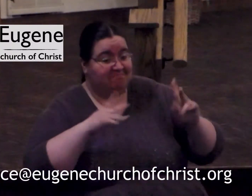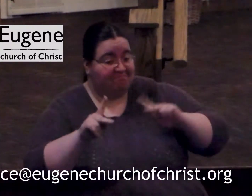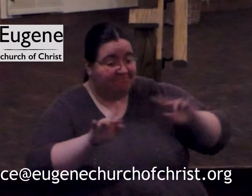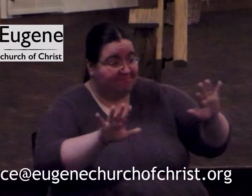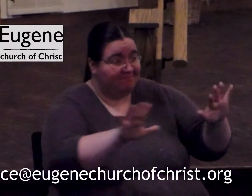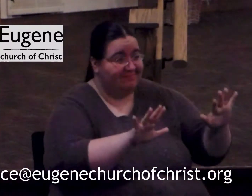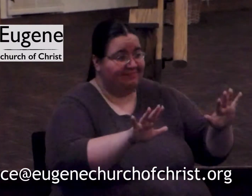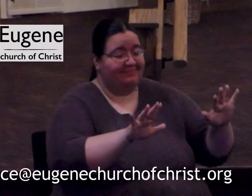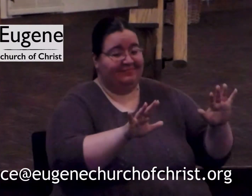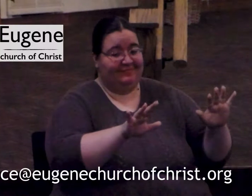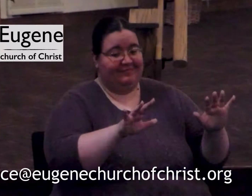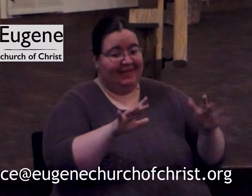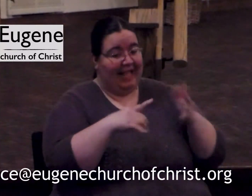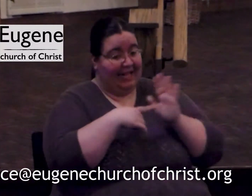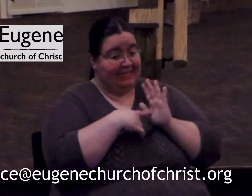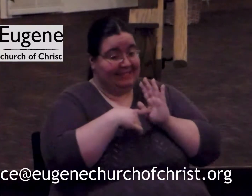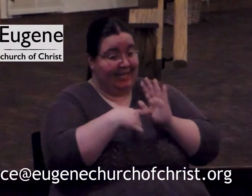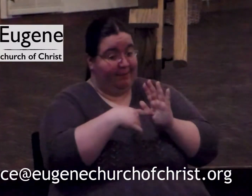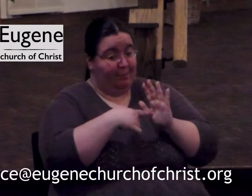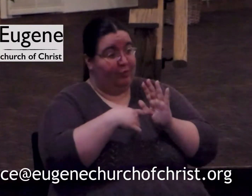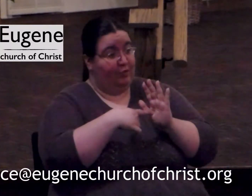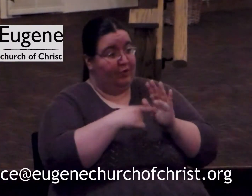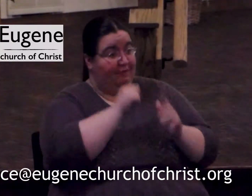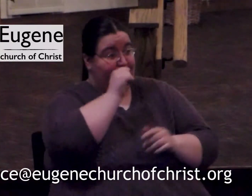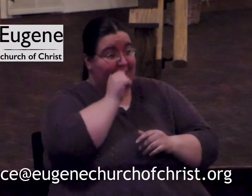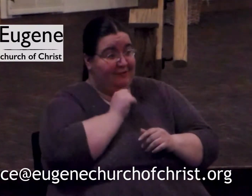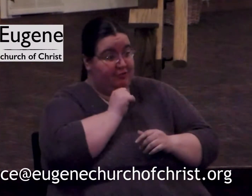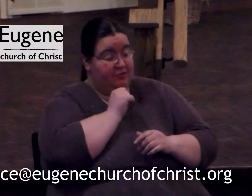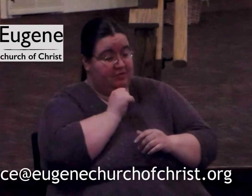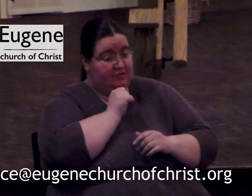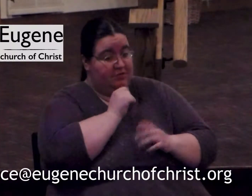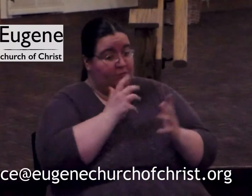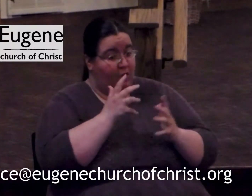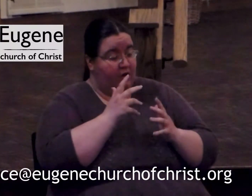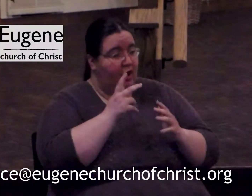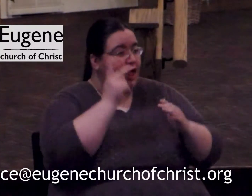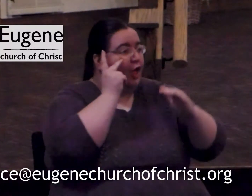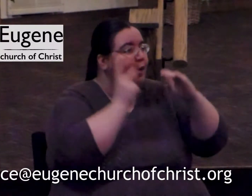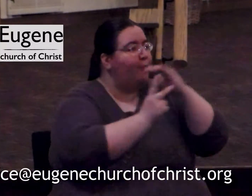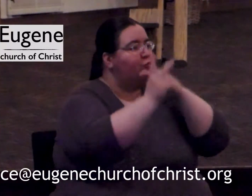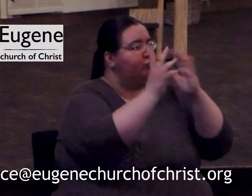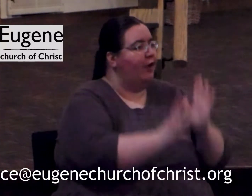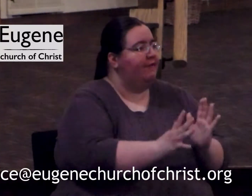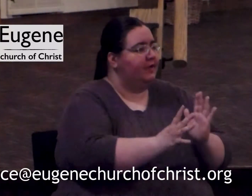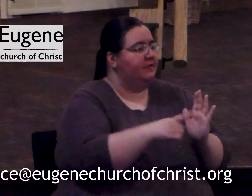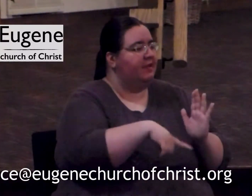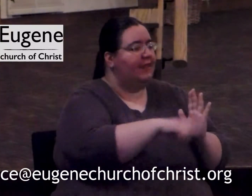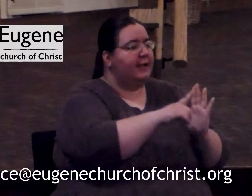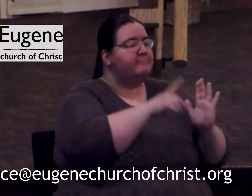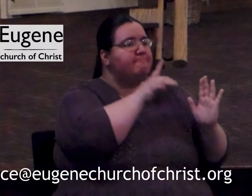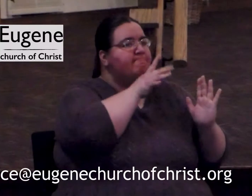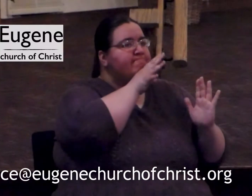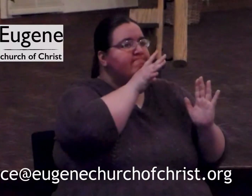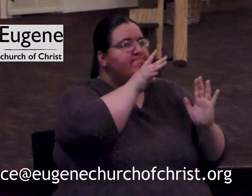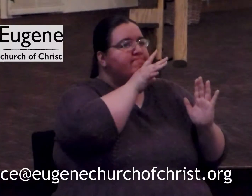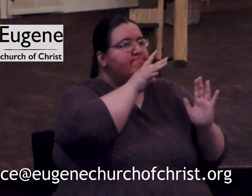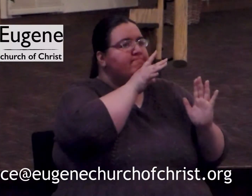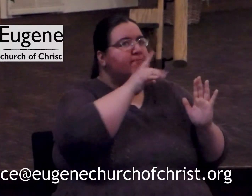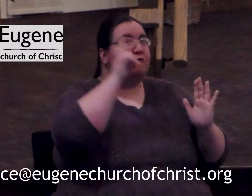suffering, take the prophets who spoke in the name of the Lord. As an example, now for us, if you're in the adult class on